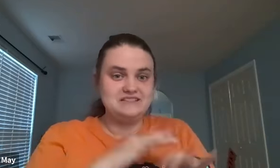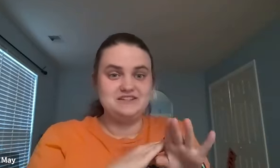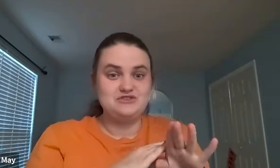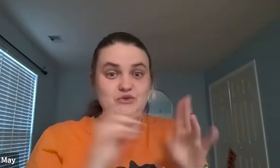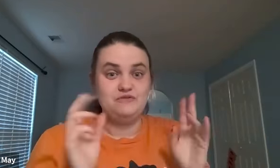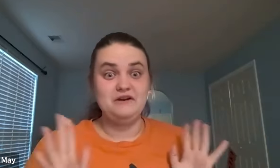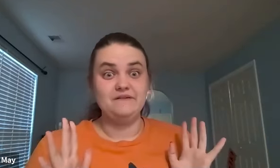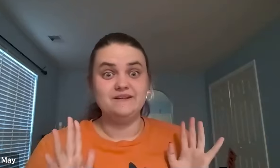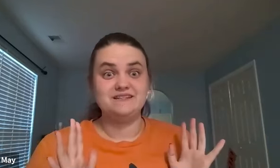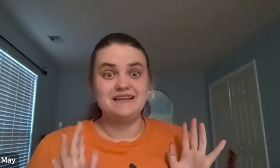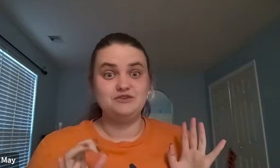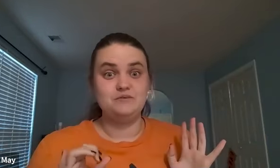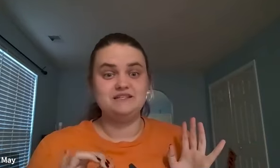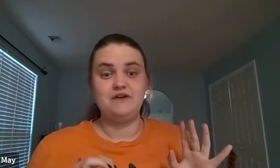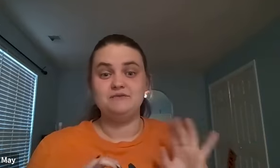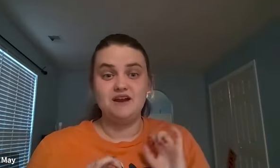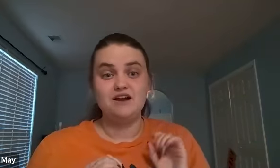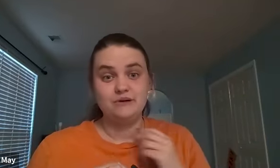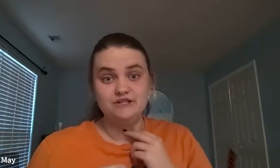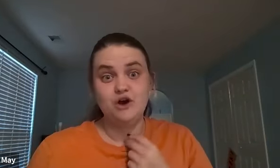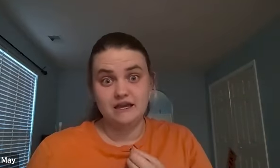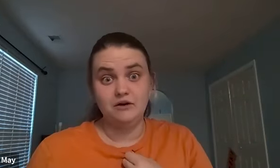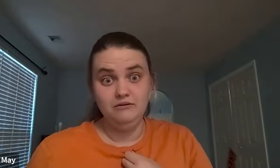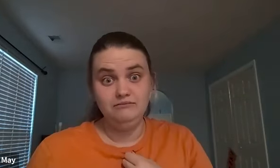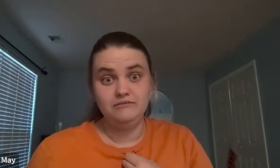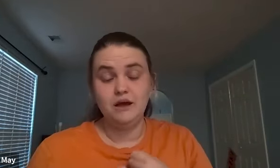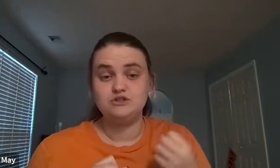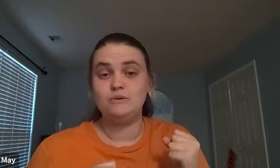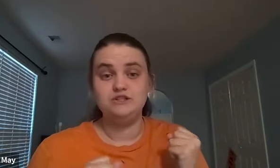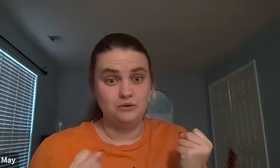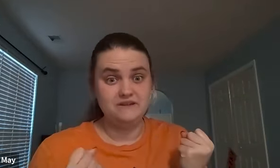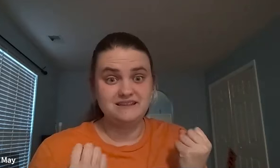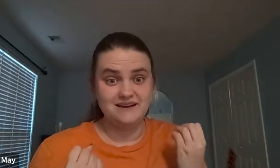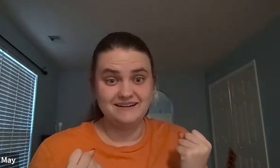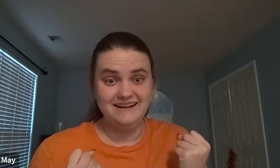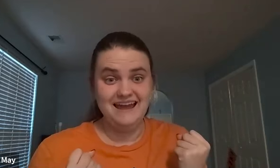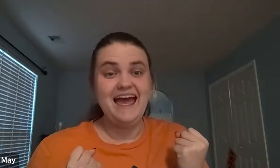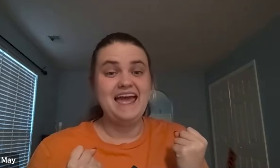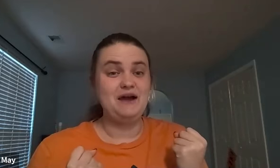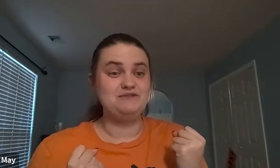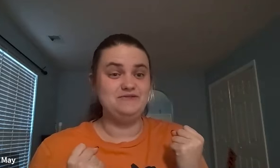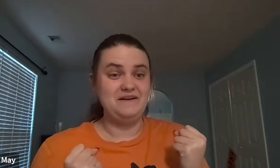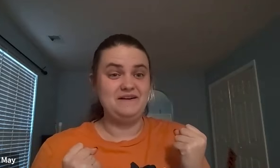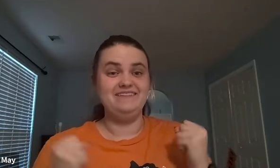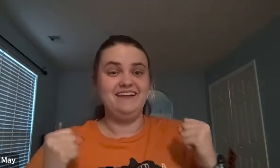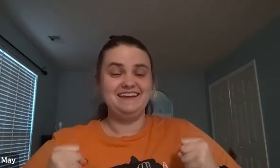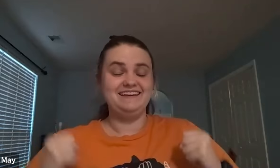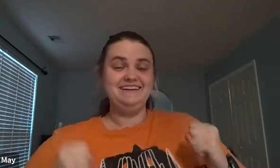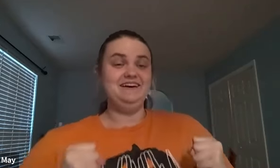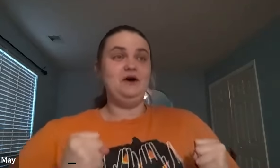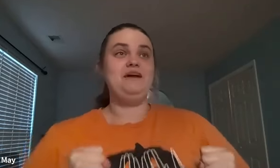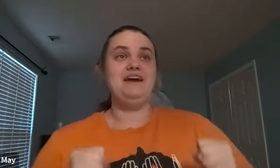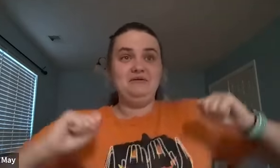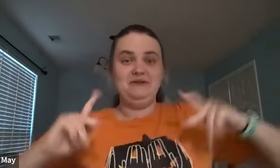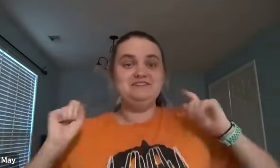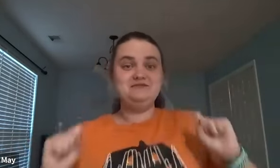into the school very nervous because I told myself I was not going to talk at all. I was going to only sign. And I was very like, okay, we can do